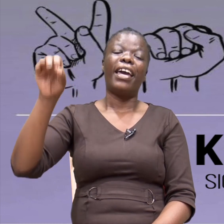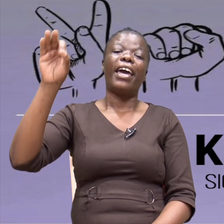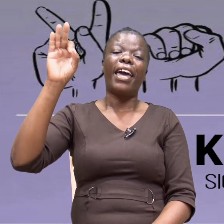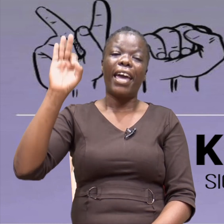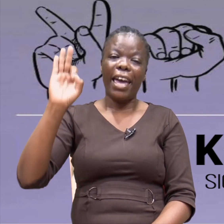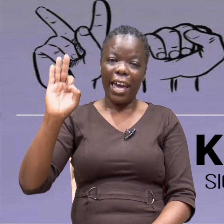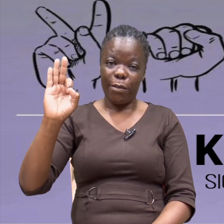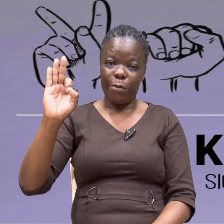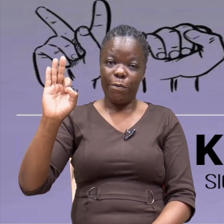F.